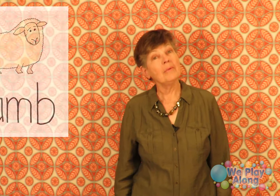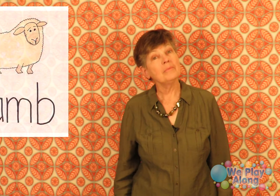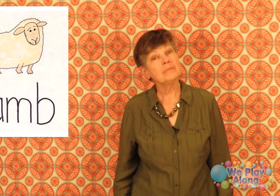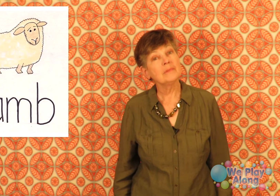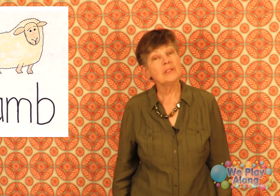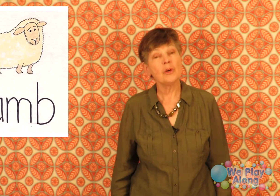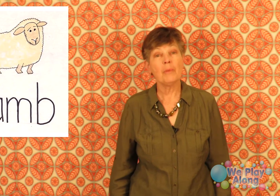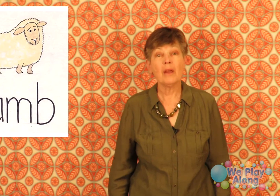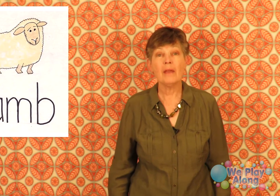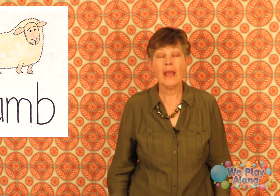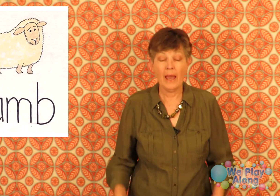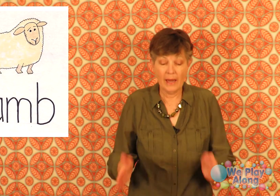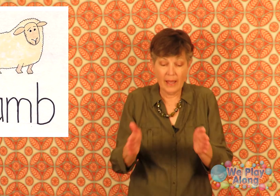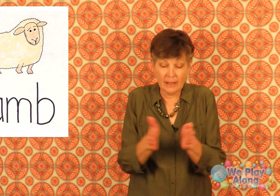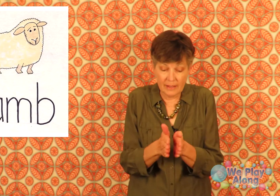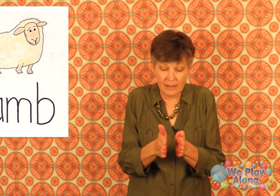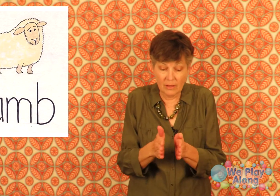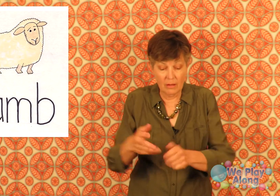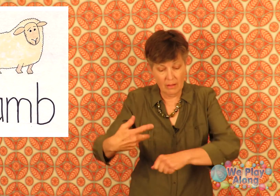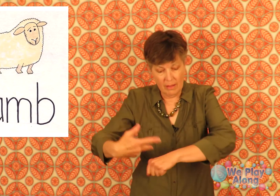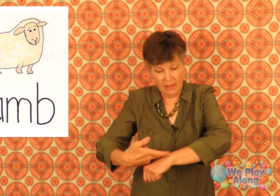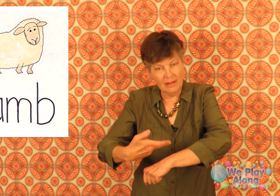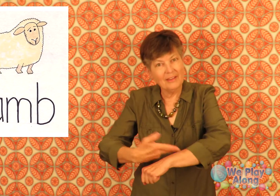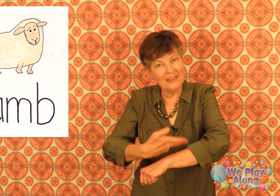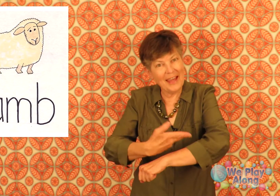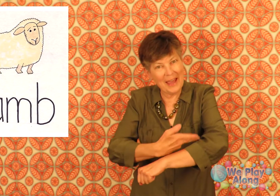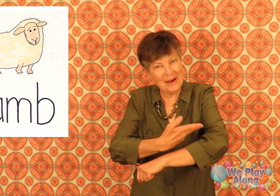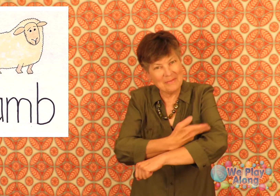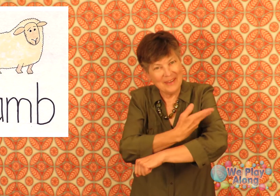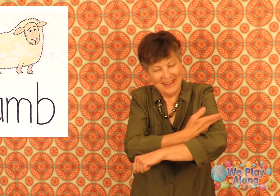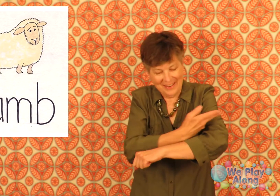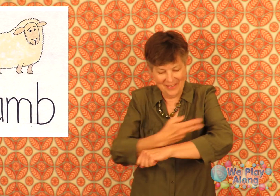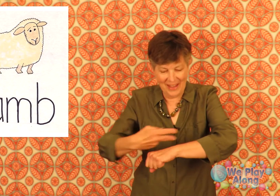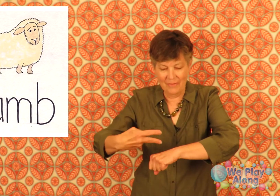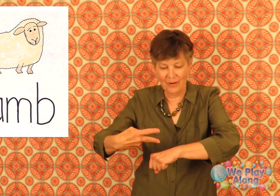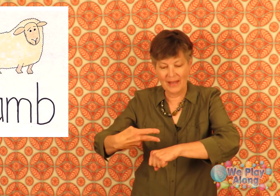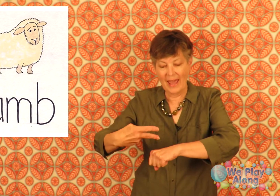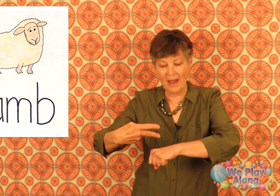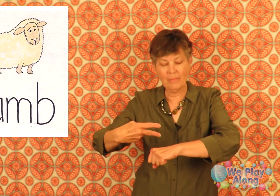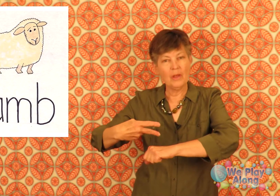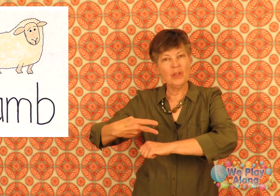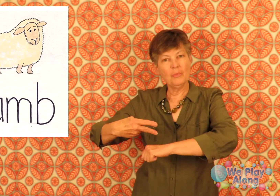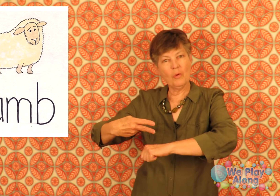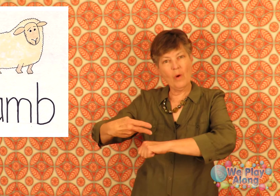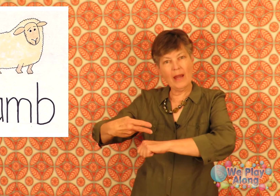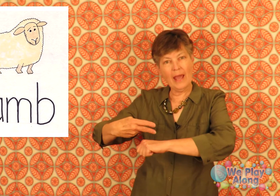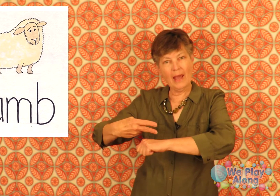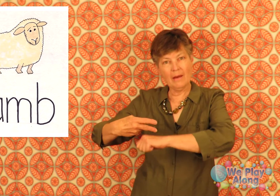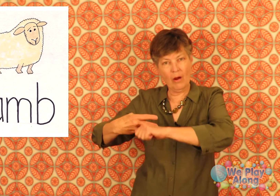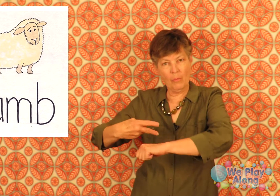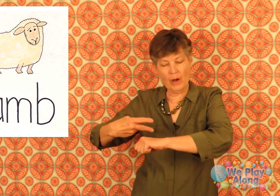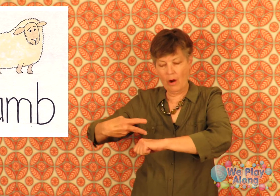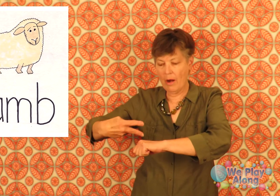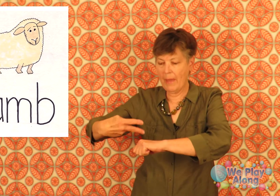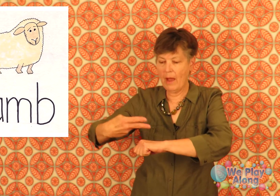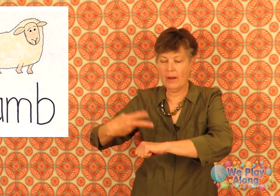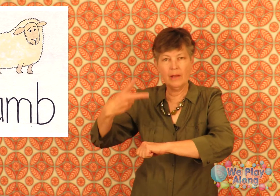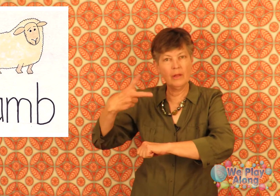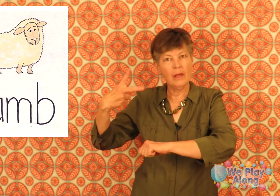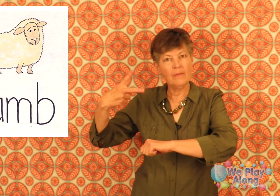Lamb. So Mary had a little lamb. Okay, for lamb, you put one arm out, and the